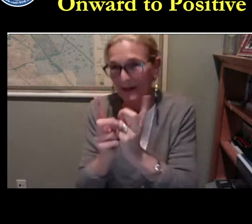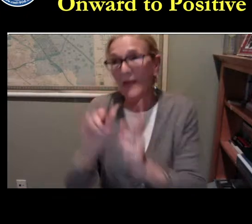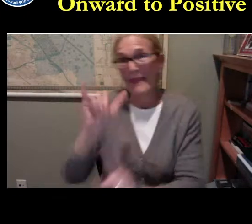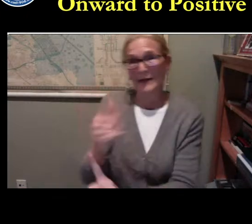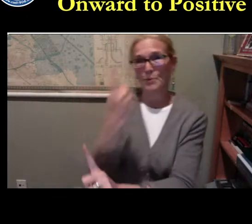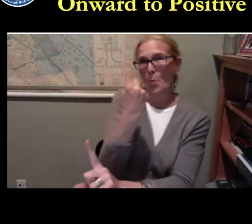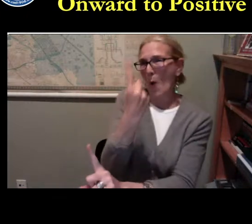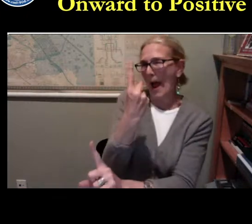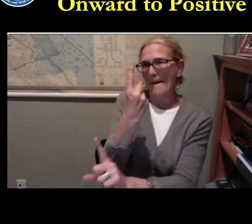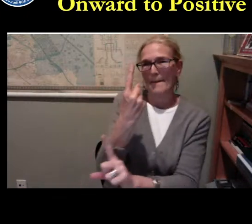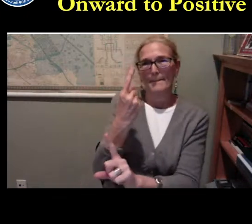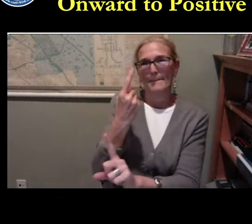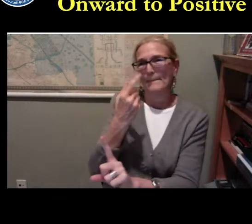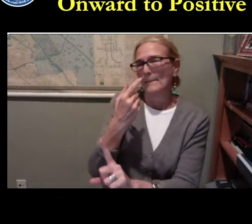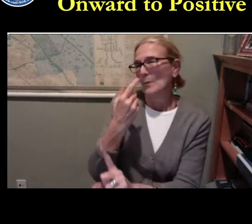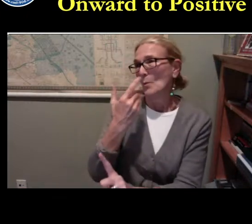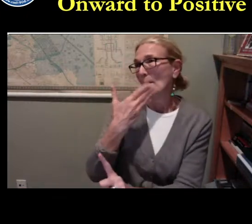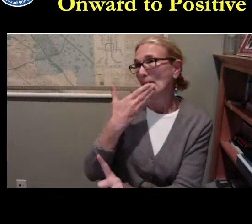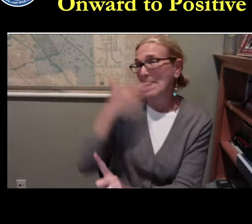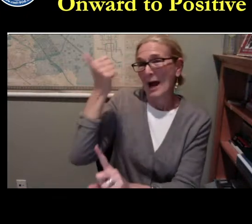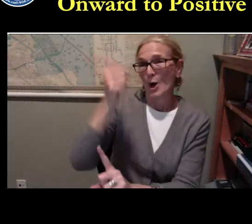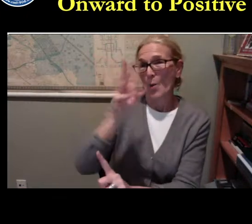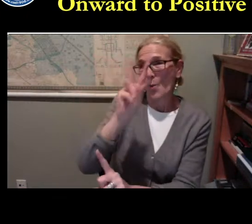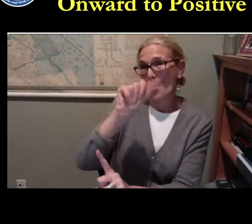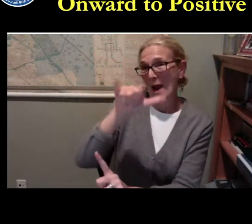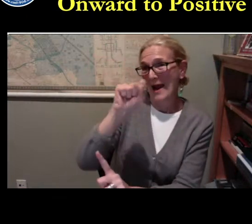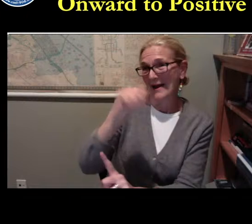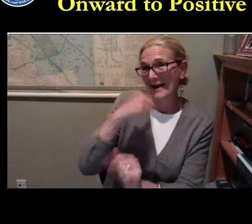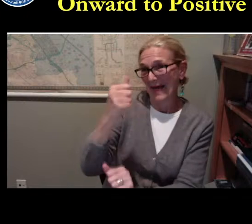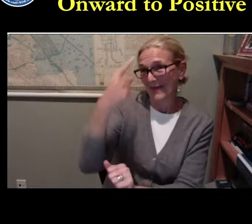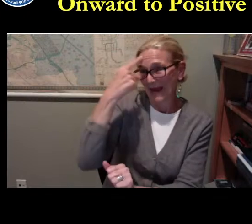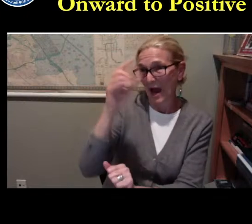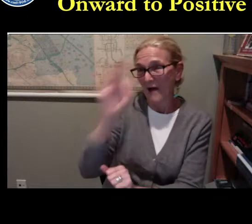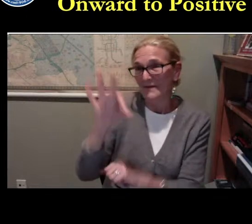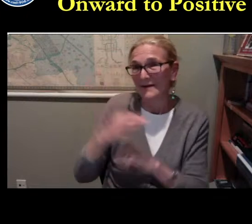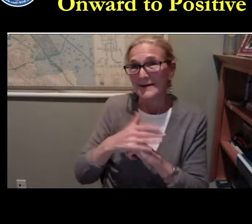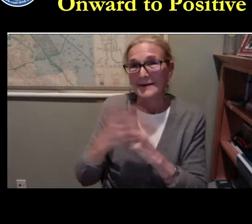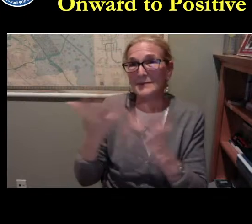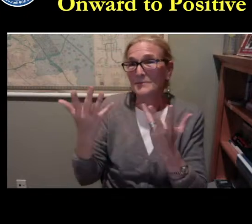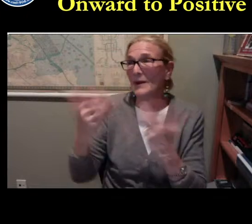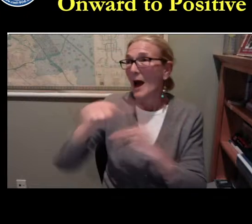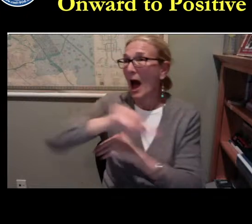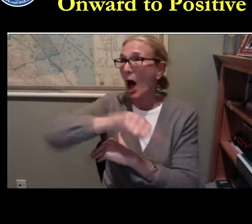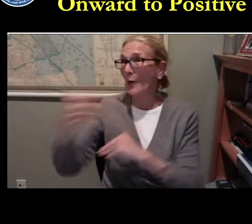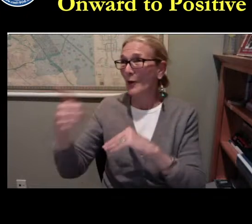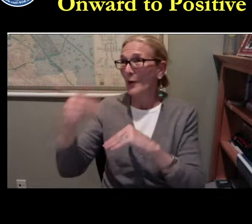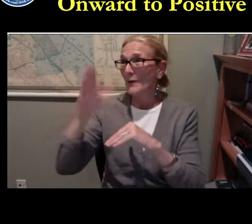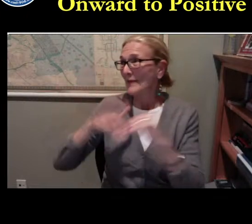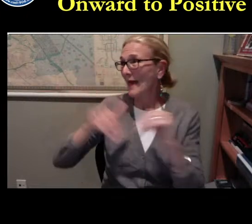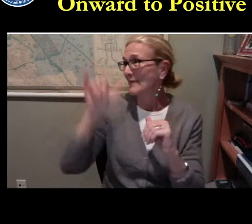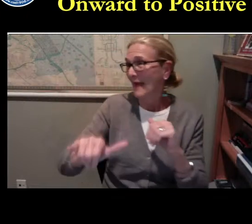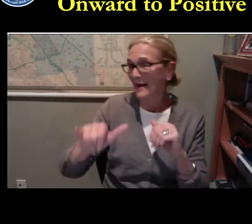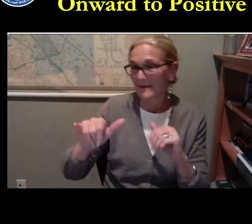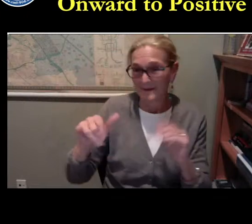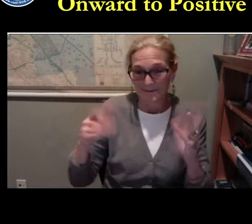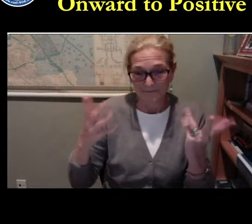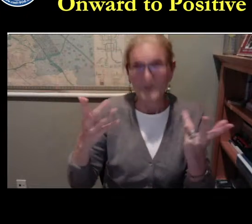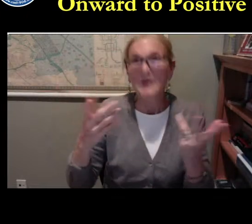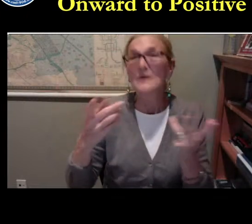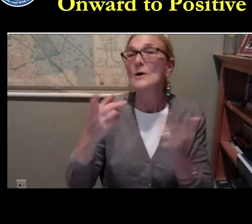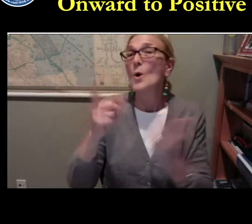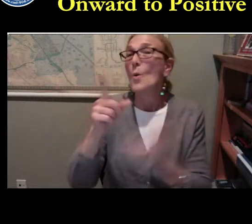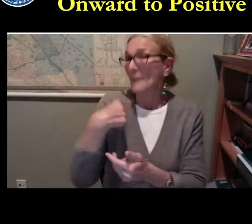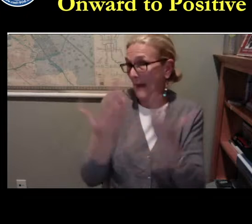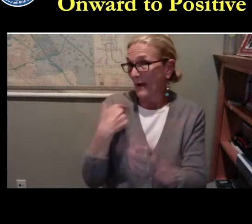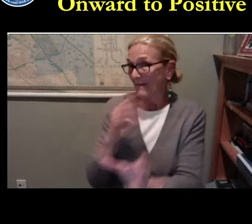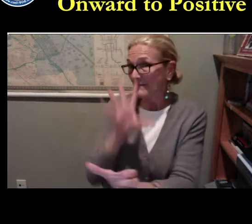Families have to sign up for the deaf program through, or excuse me, the deaf coach program through their school district. And I think that's one of the best ways to make that